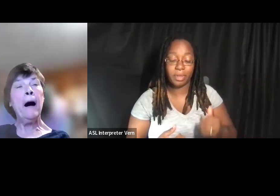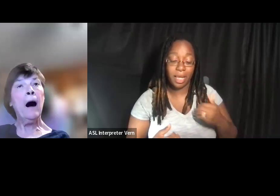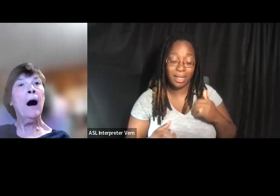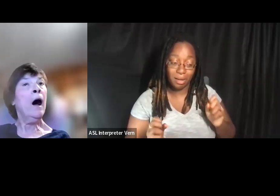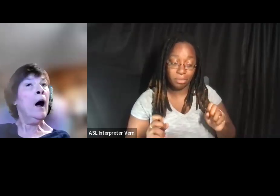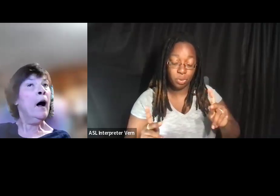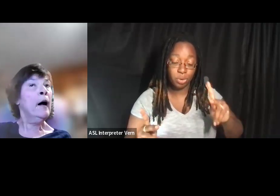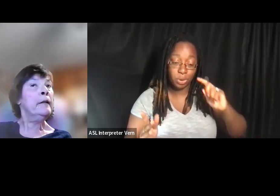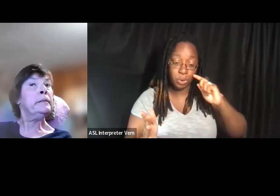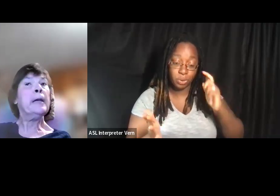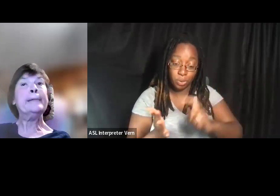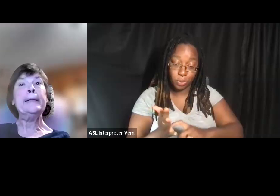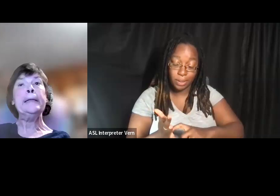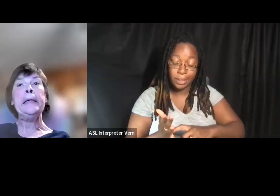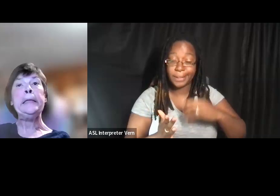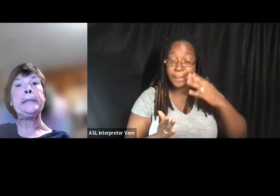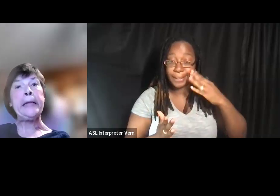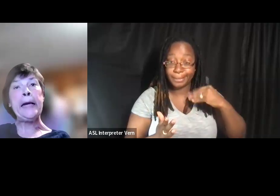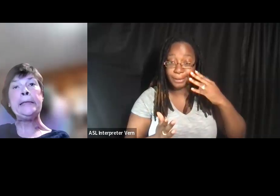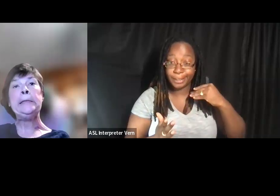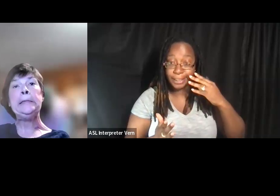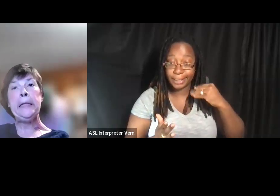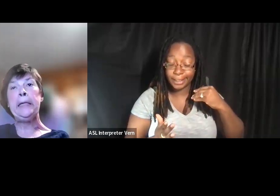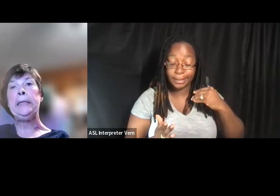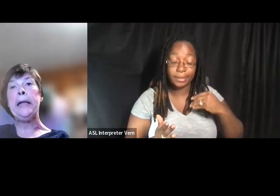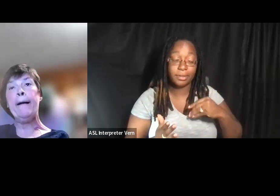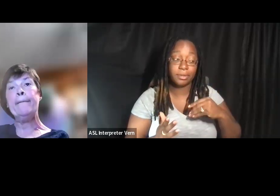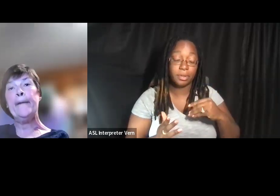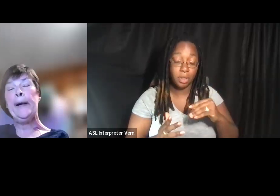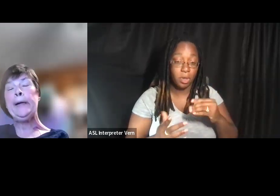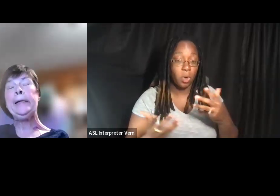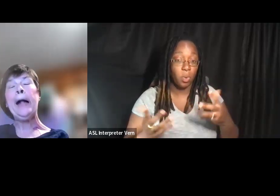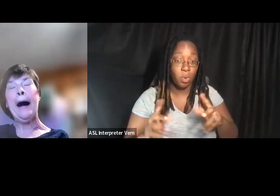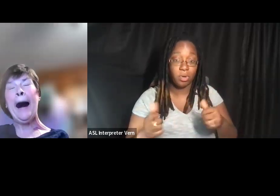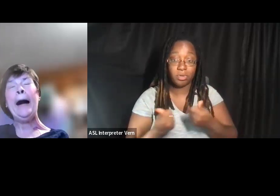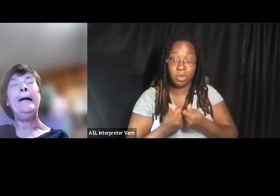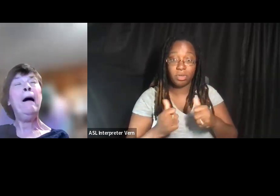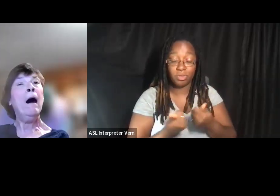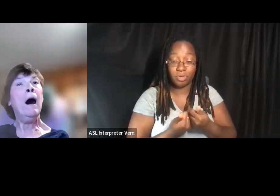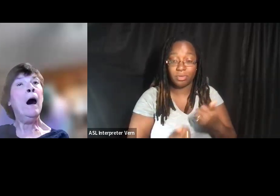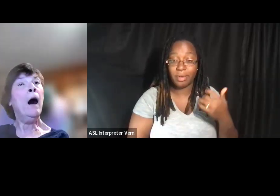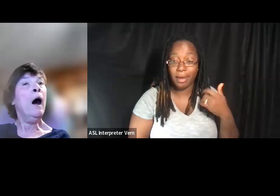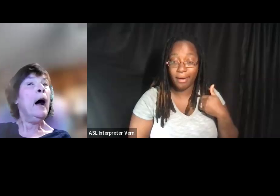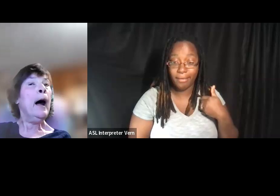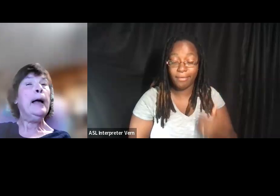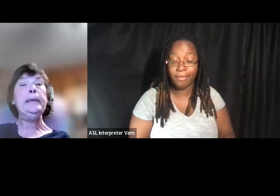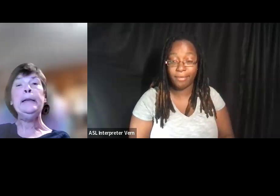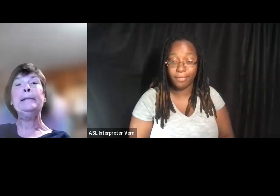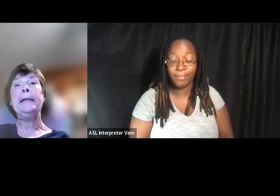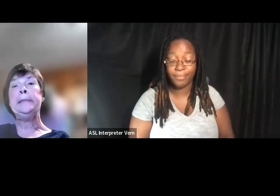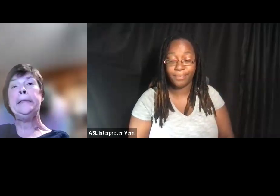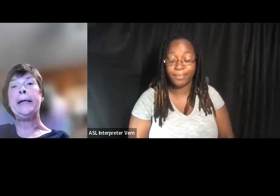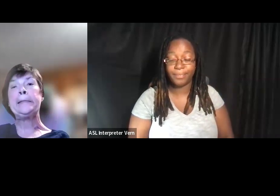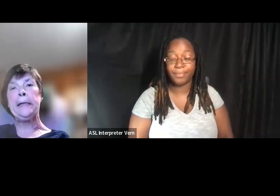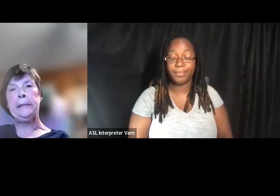firsthand some of the challenges of bringing on a